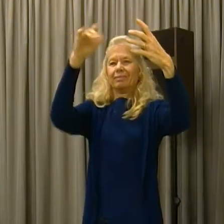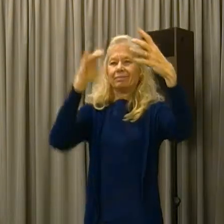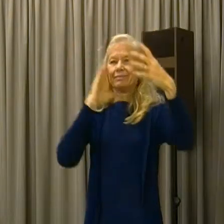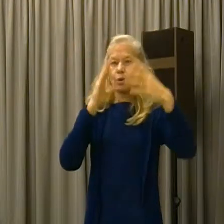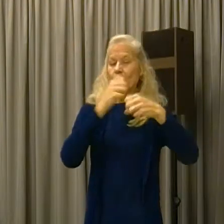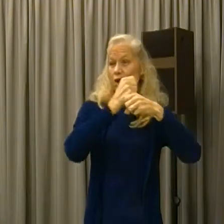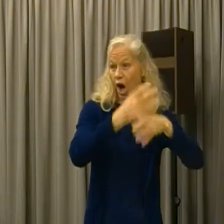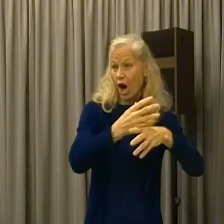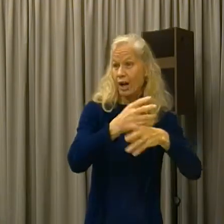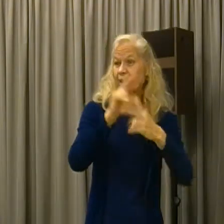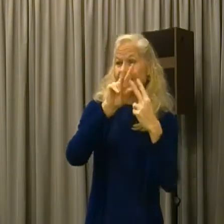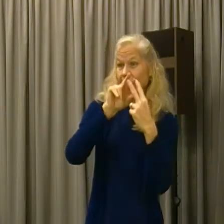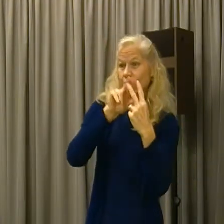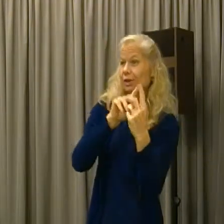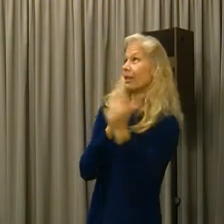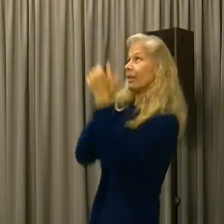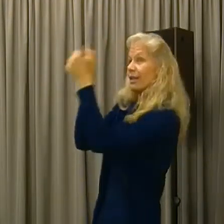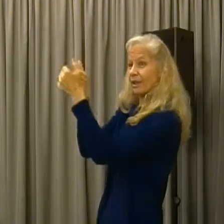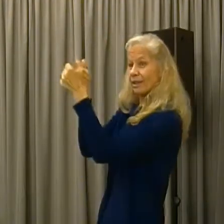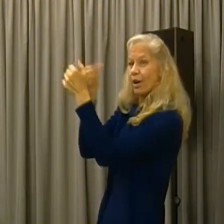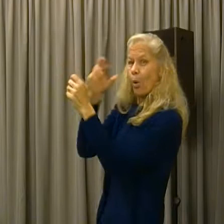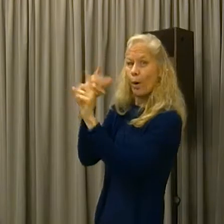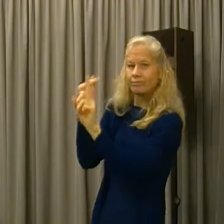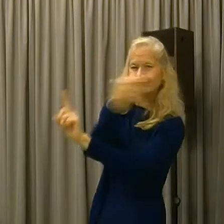So this morning's message, God's think tank.